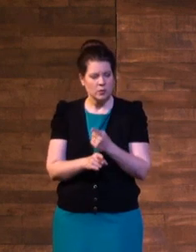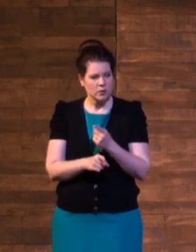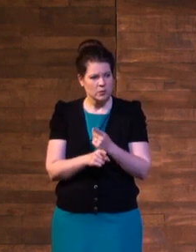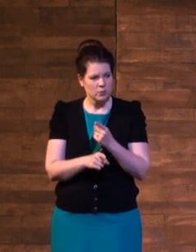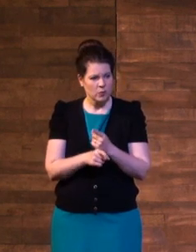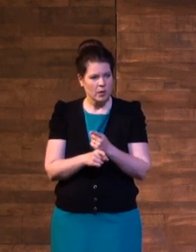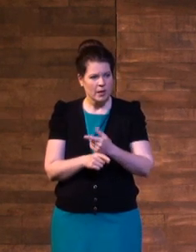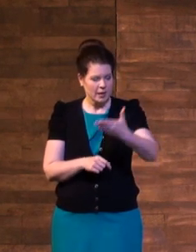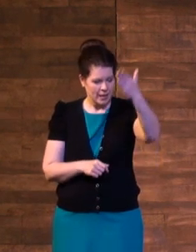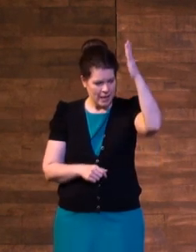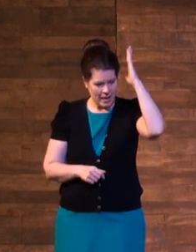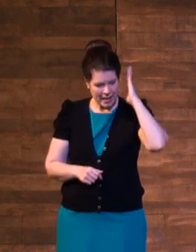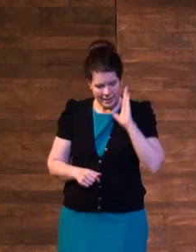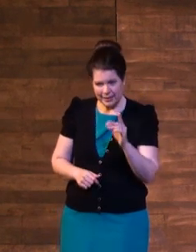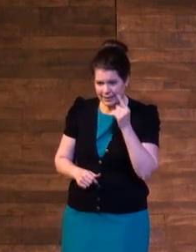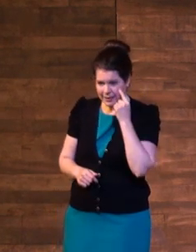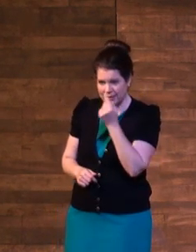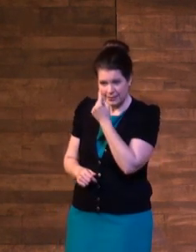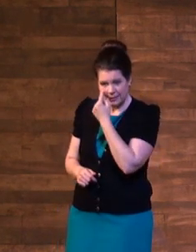eyes, we have to connect with them more.